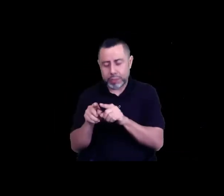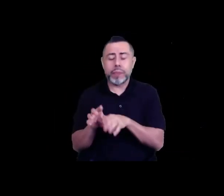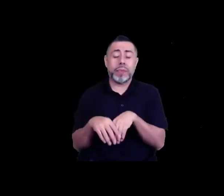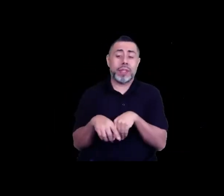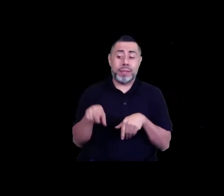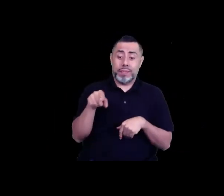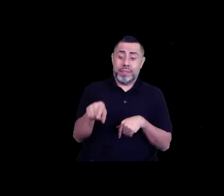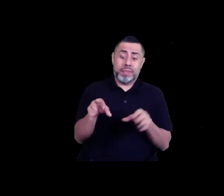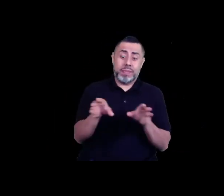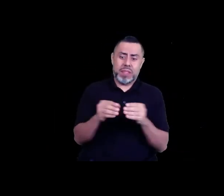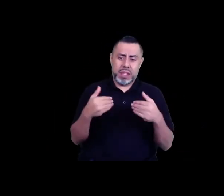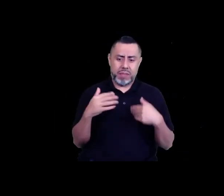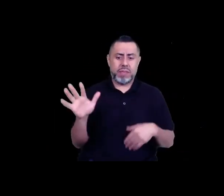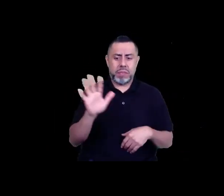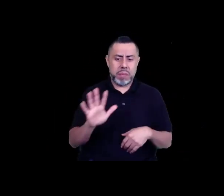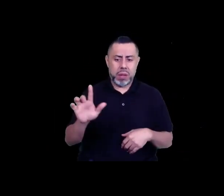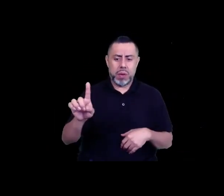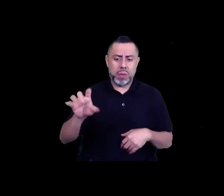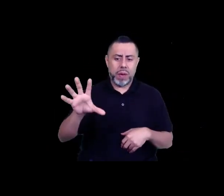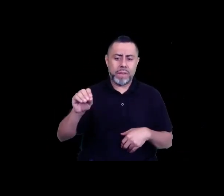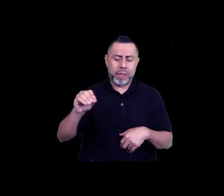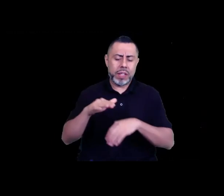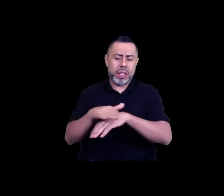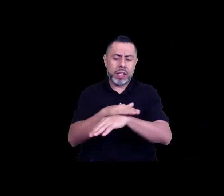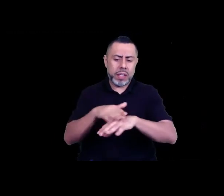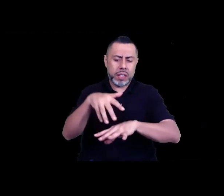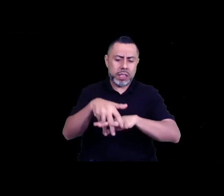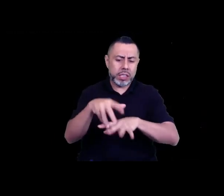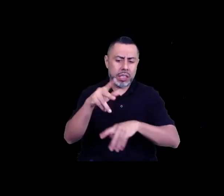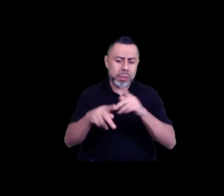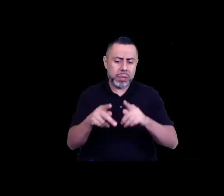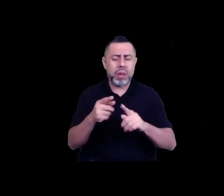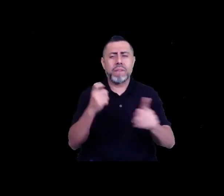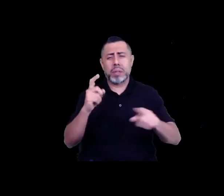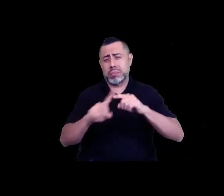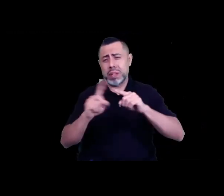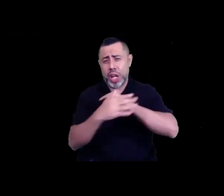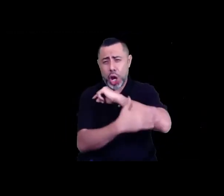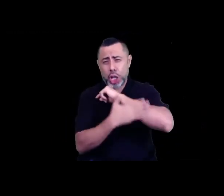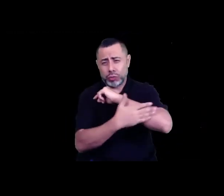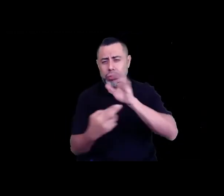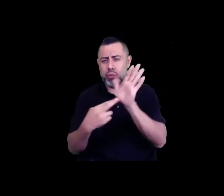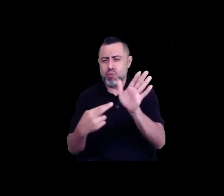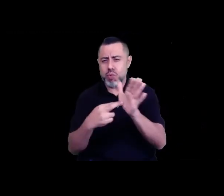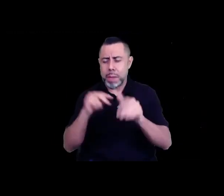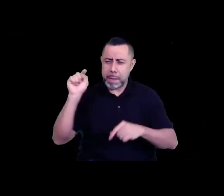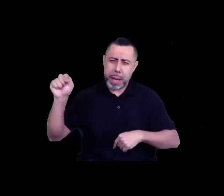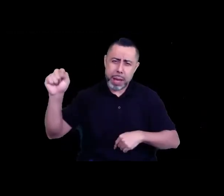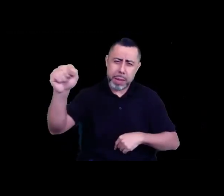this meeting. And we had representatives of all the different countries, and they negotiate by groups.